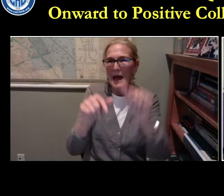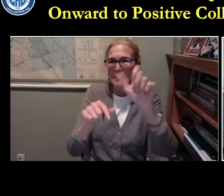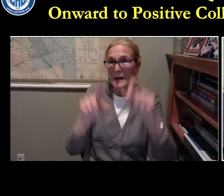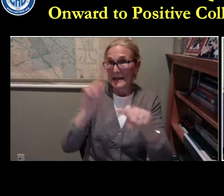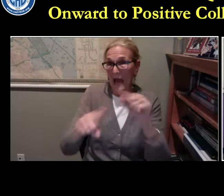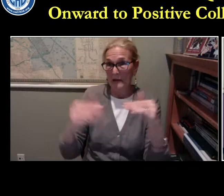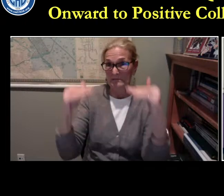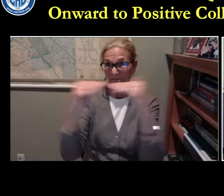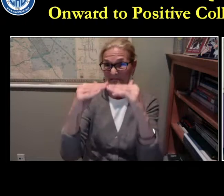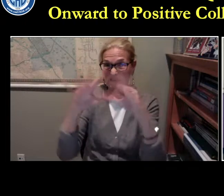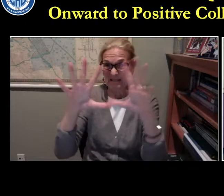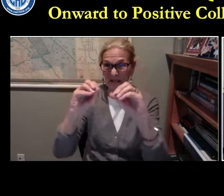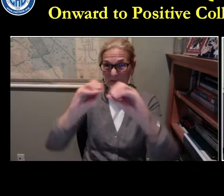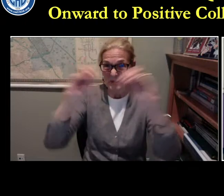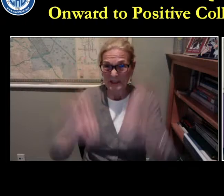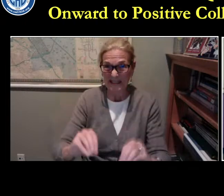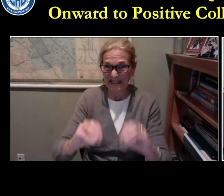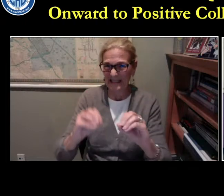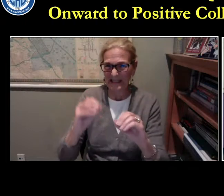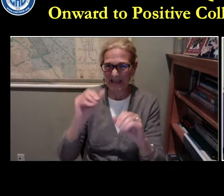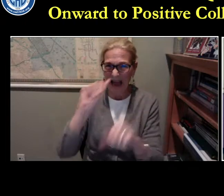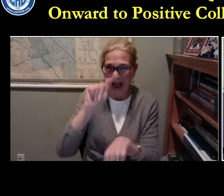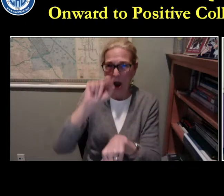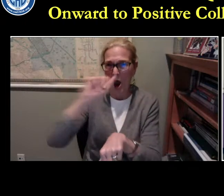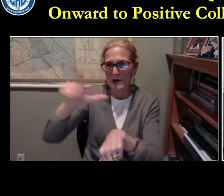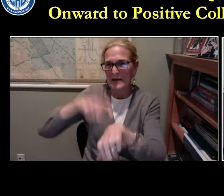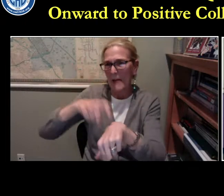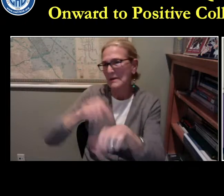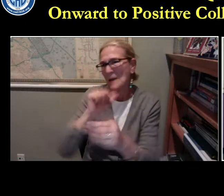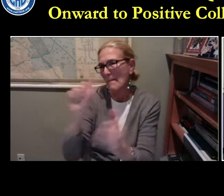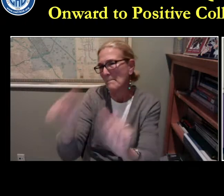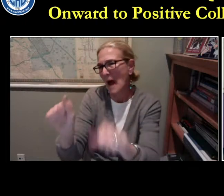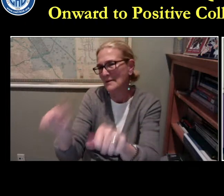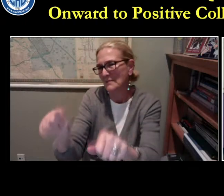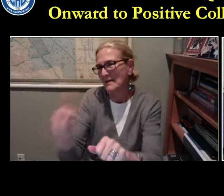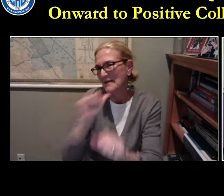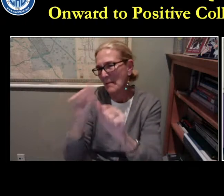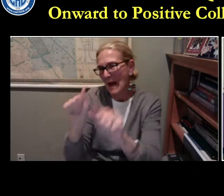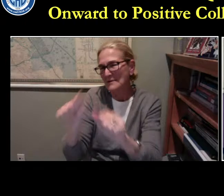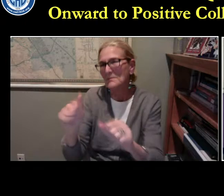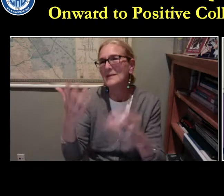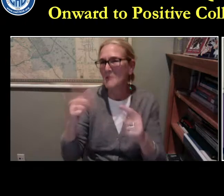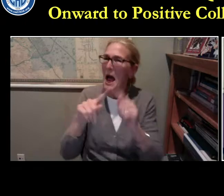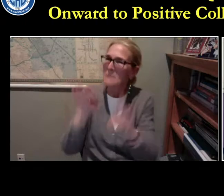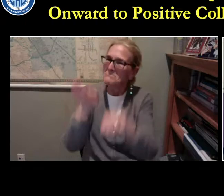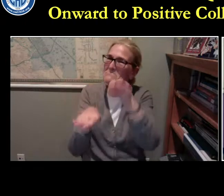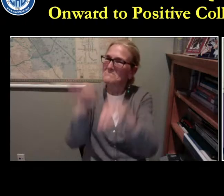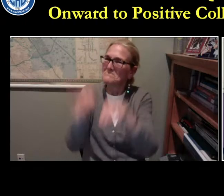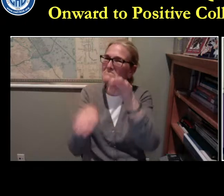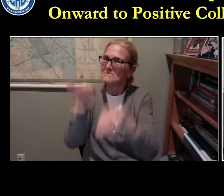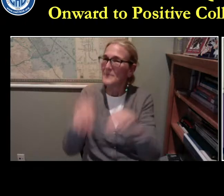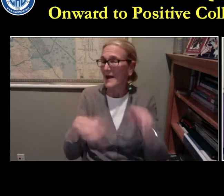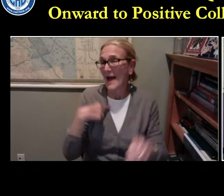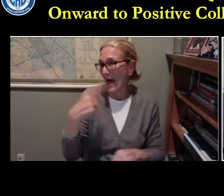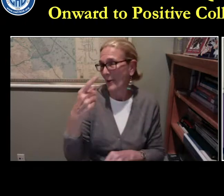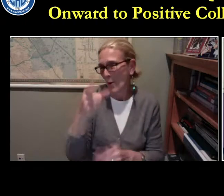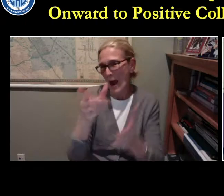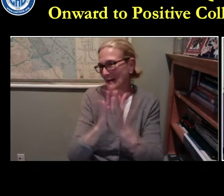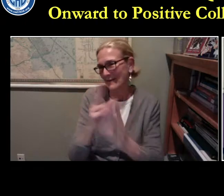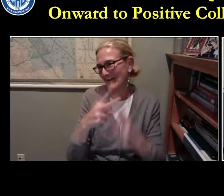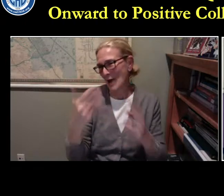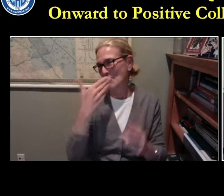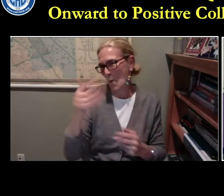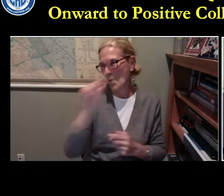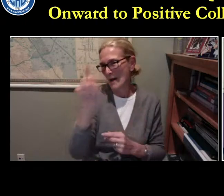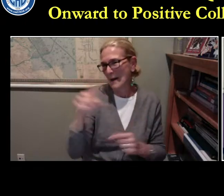trying to emphasize the bilingual curriculum, and it's not always 50-50. That's not an organic natural way. Sometimes you're going to shift more